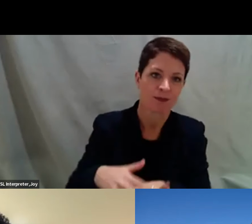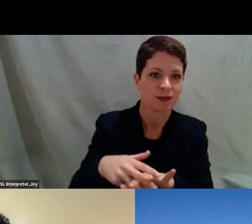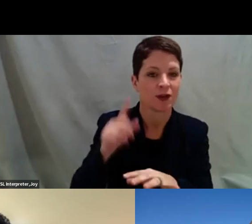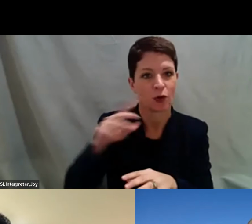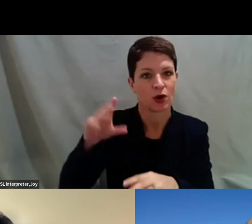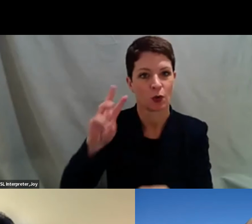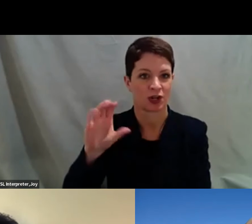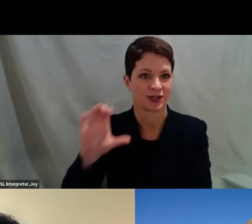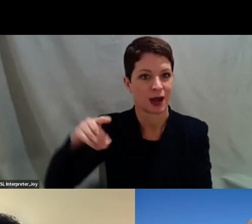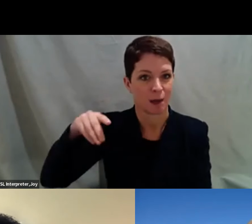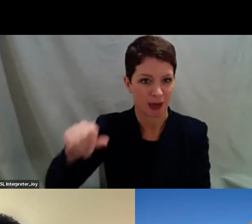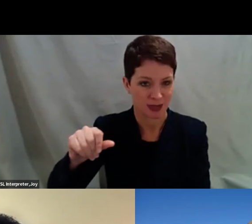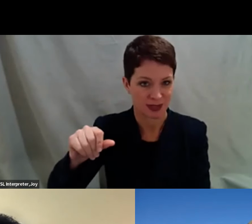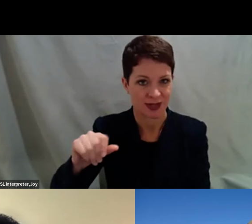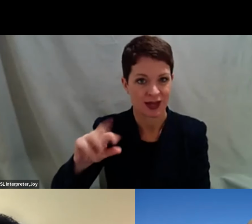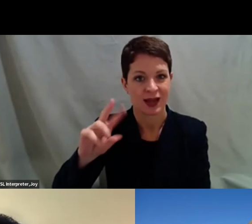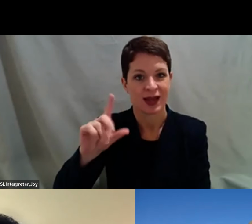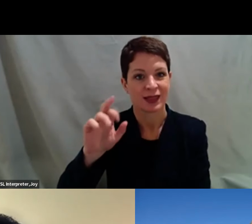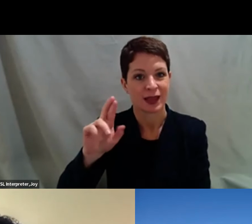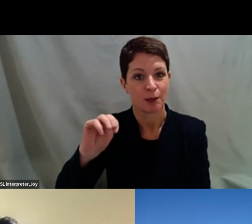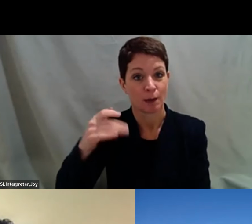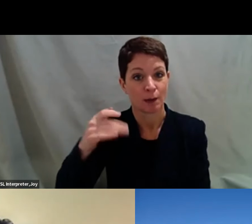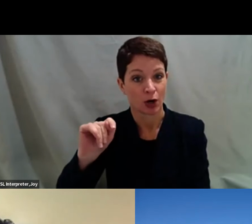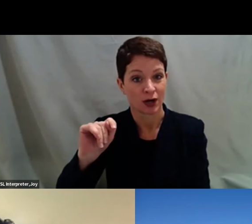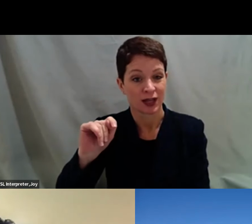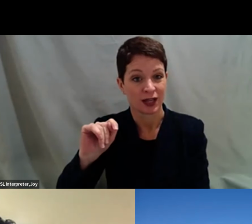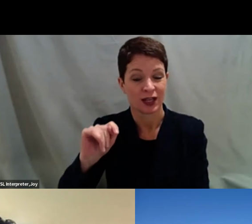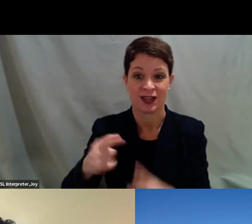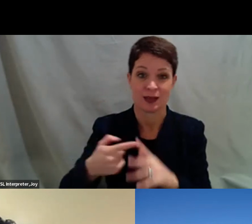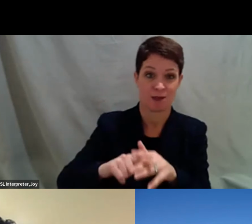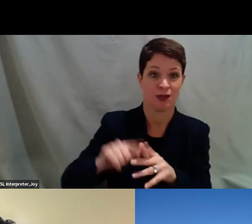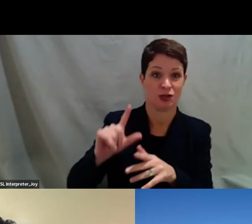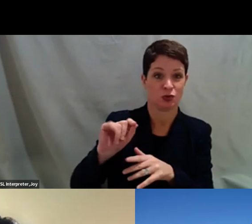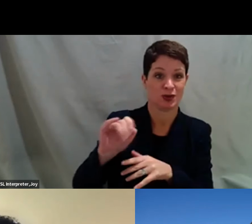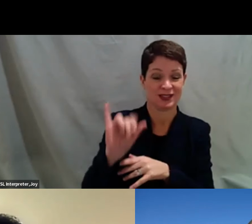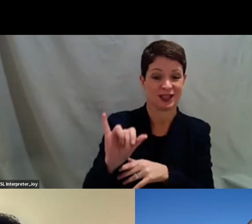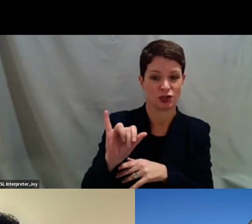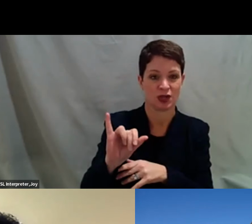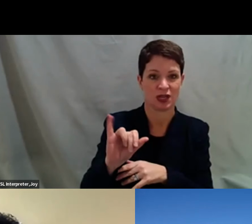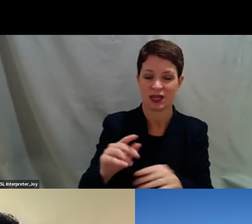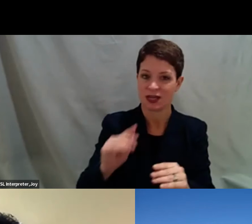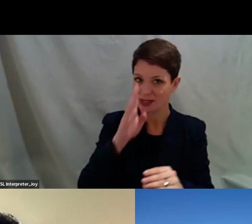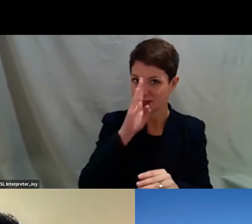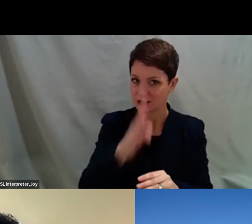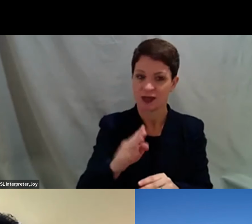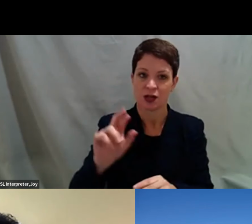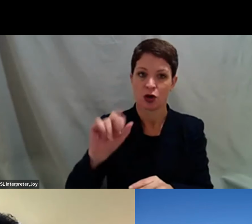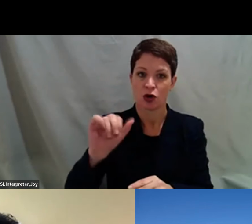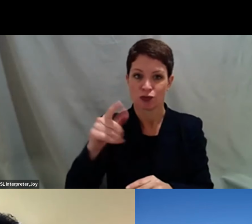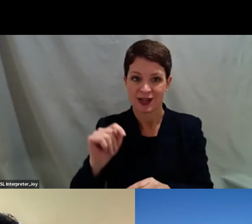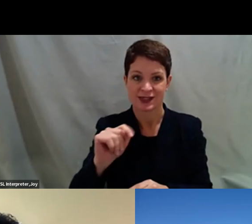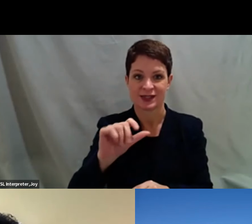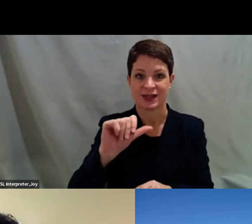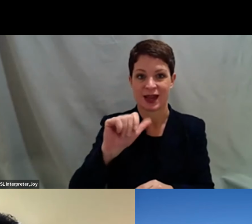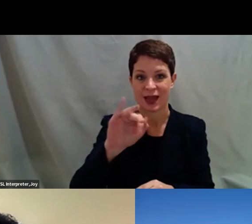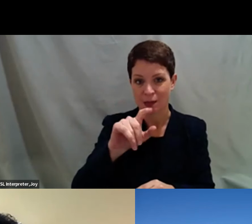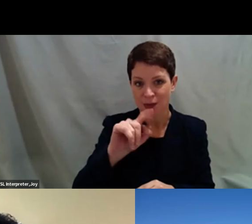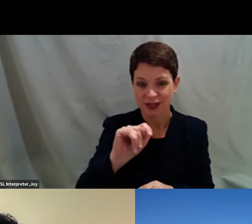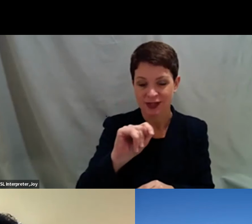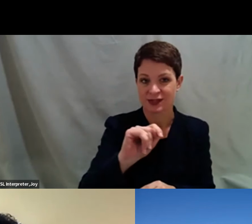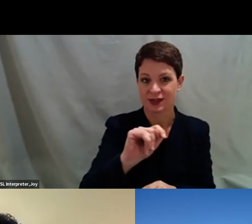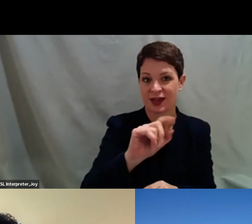payments. And the labor market in the early 20th century is explicitly racist, and it's explicitly sexist and explicitly ableist. So there